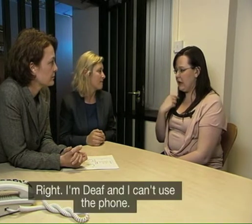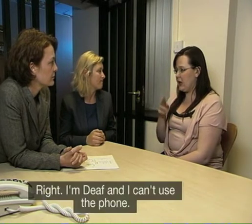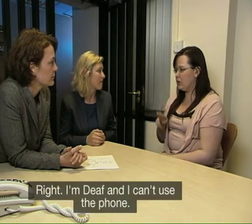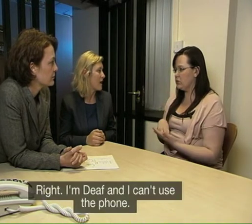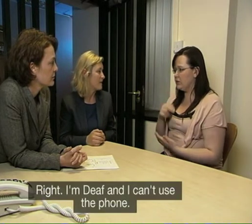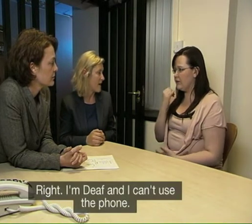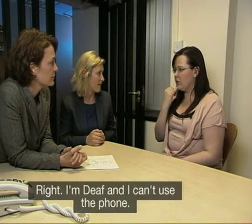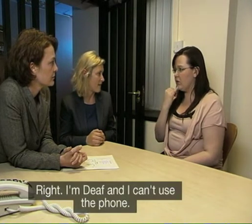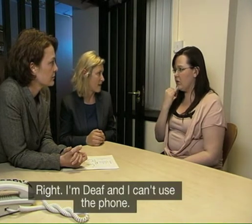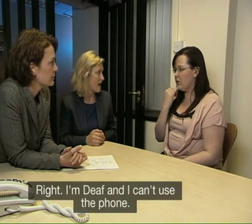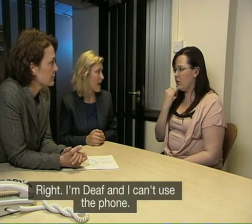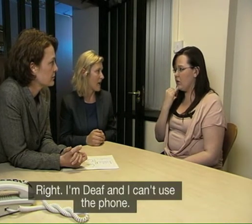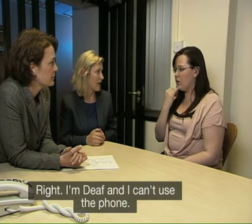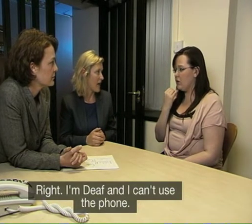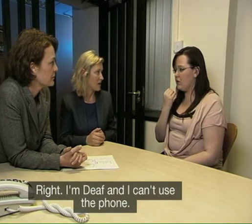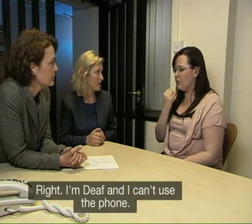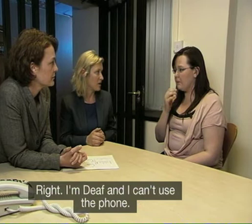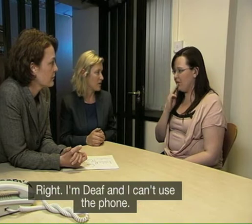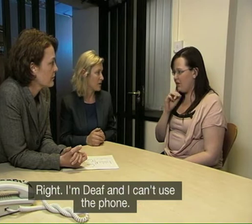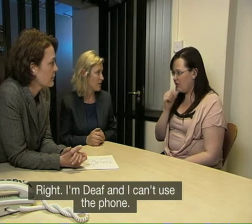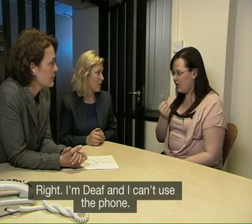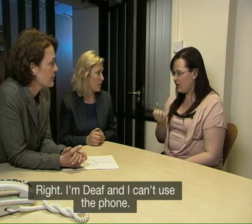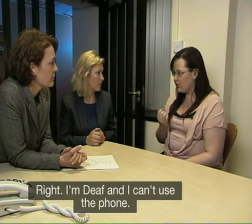Right, I'm deaf and I can't use the phone.